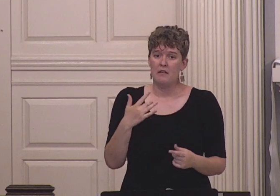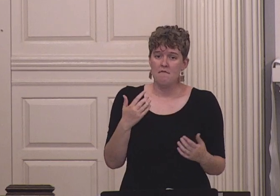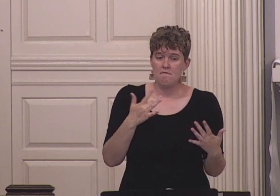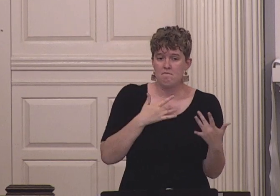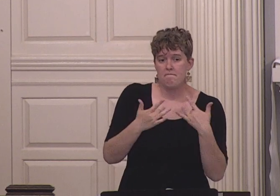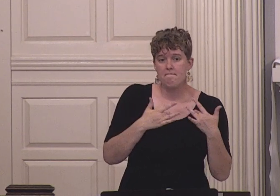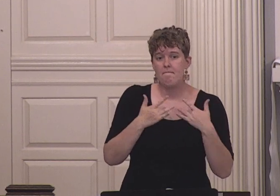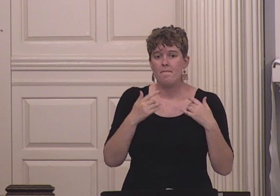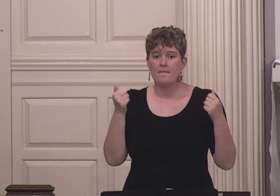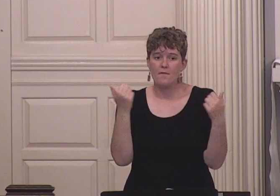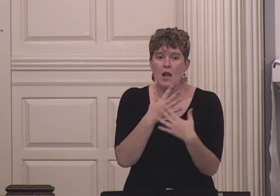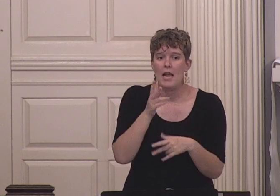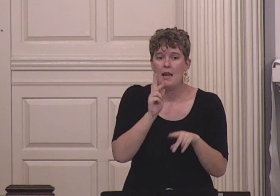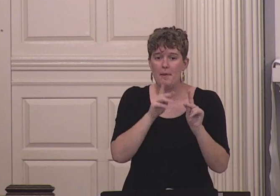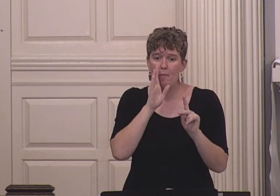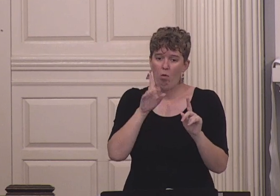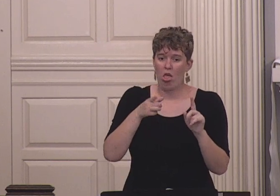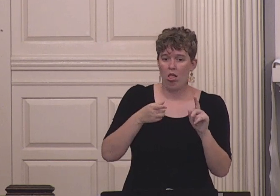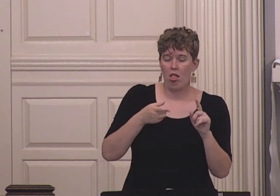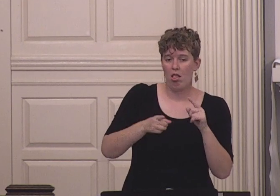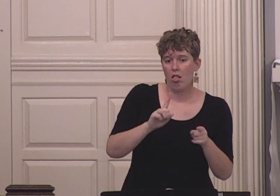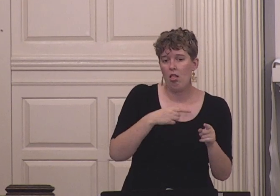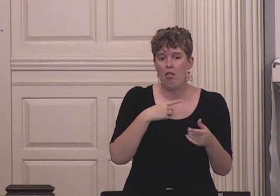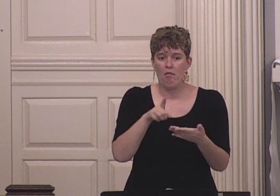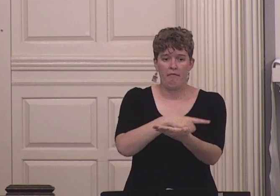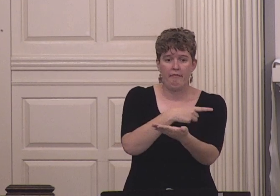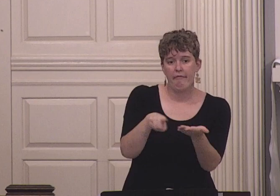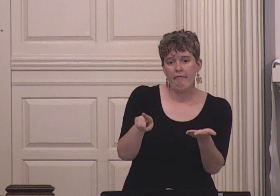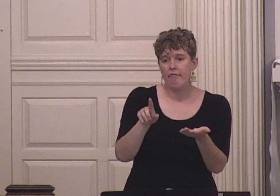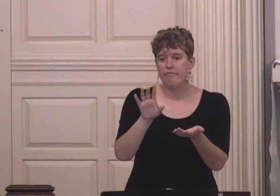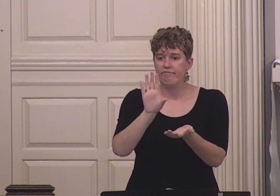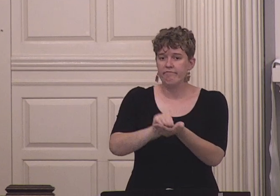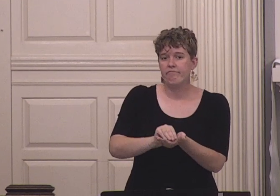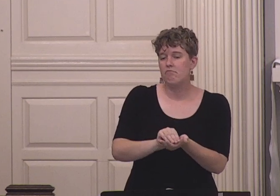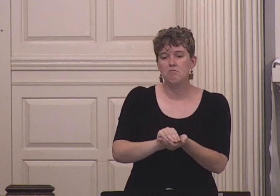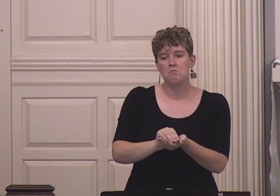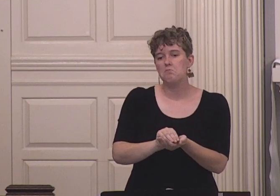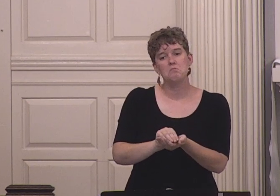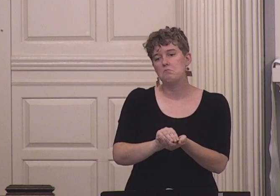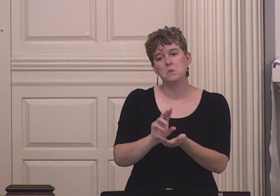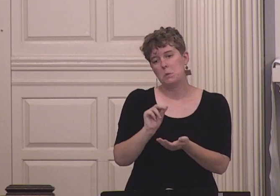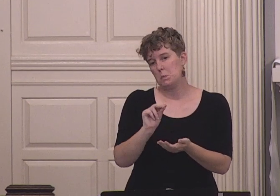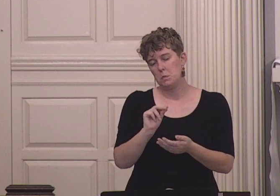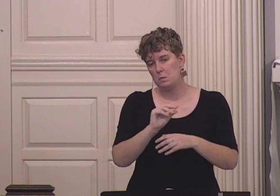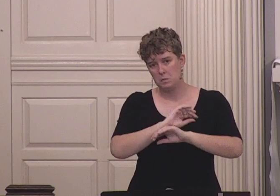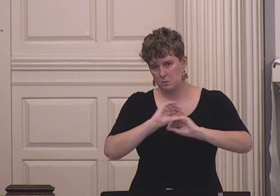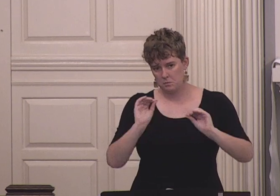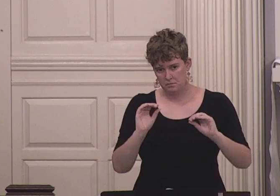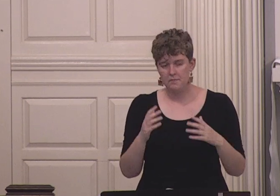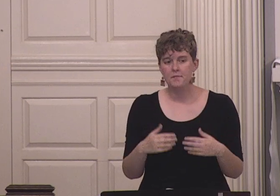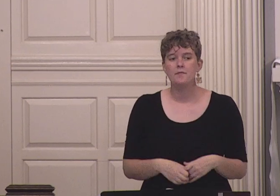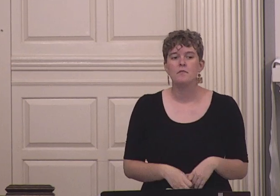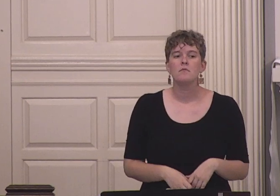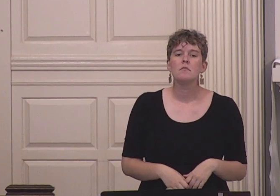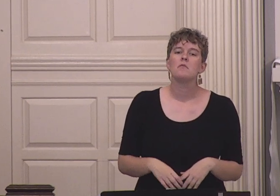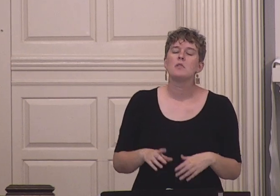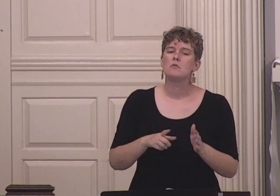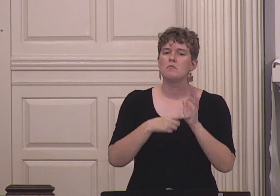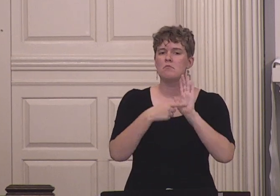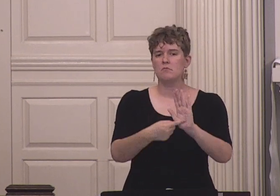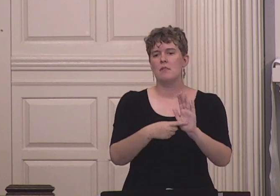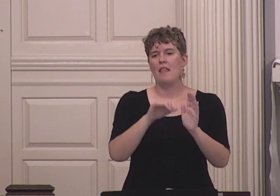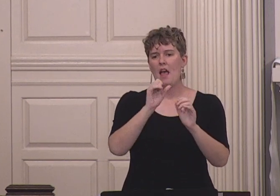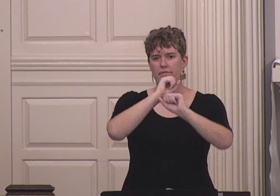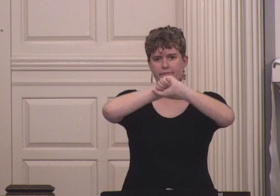persecutors, of detractors. He presents before them the image of the sparrow to reinforce